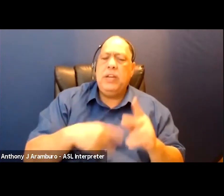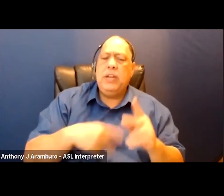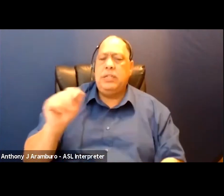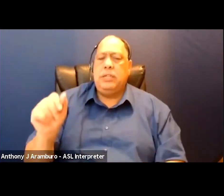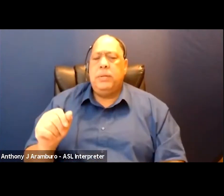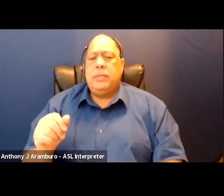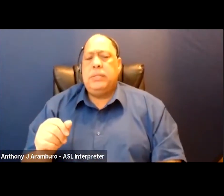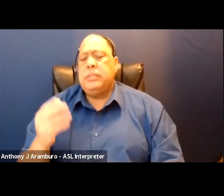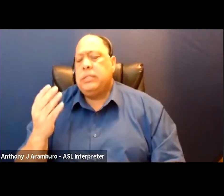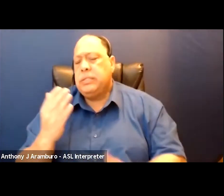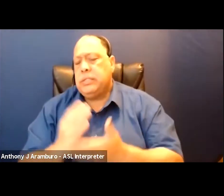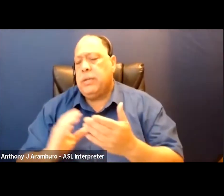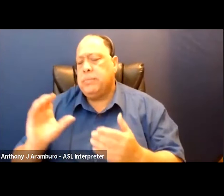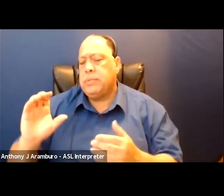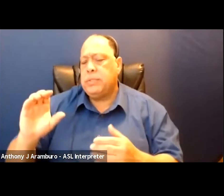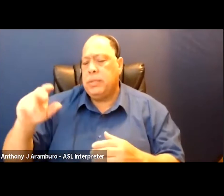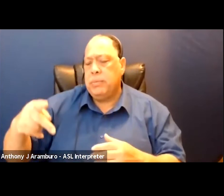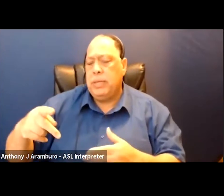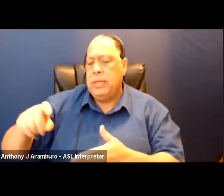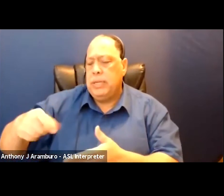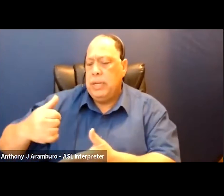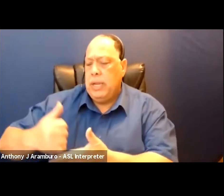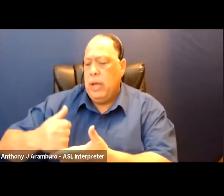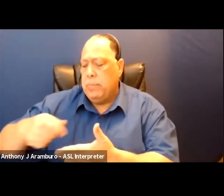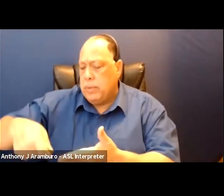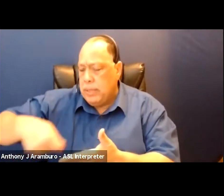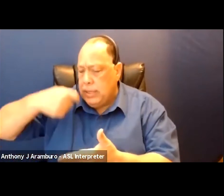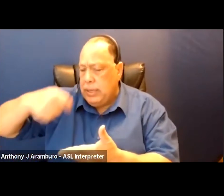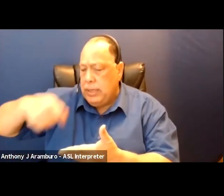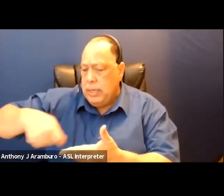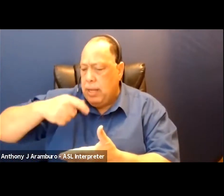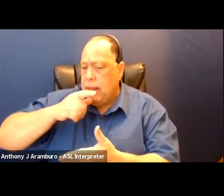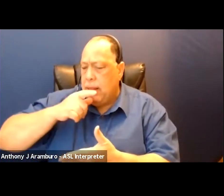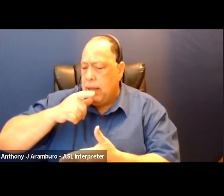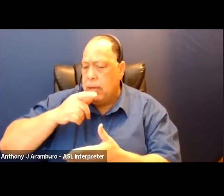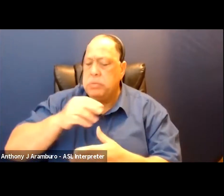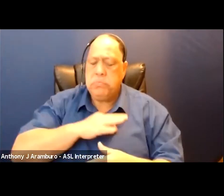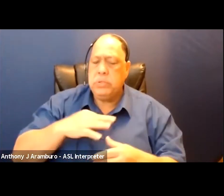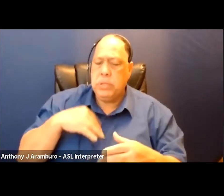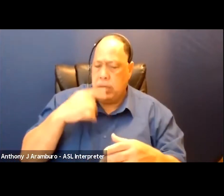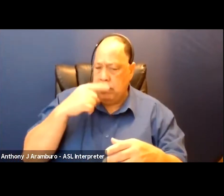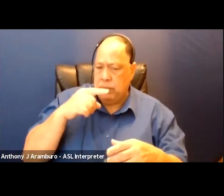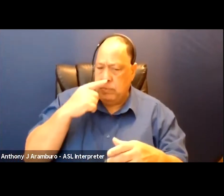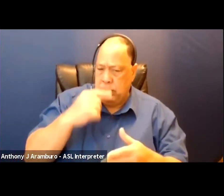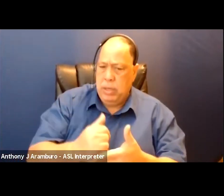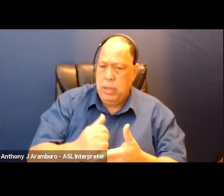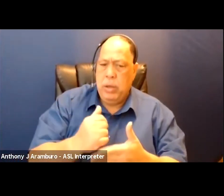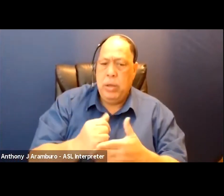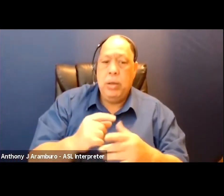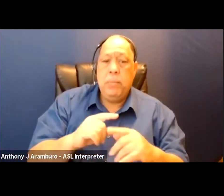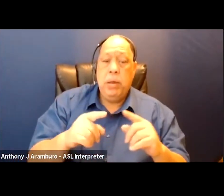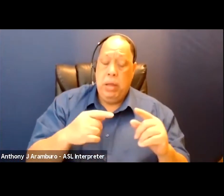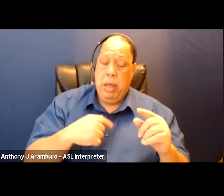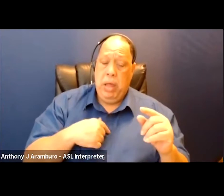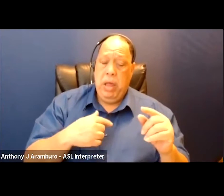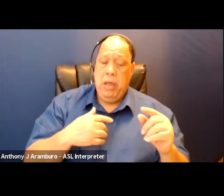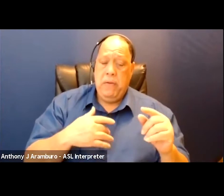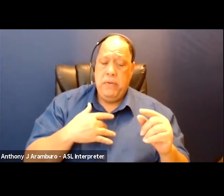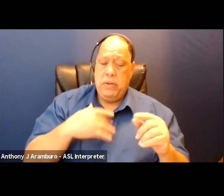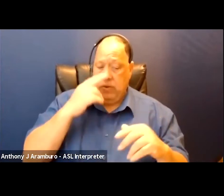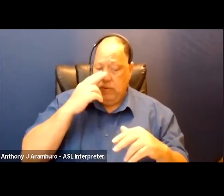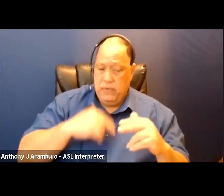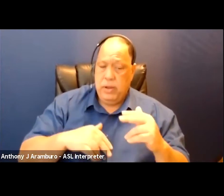cerebral palsy and needed some help with eating their lunch, which staff helped them with. But I discovered it was fun to help a few of my friends